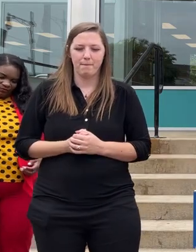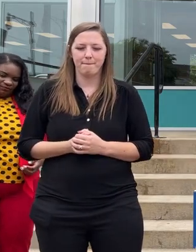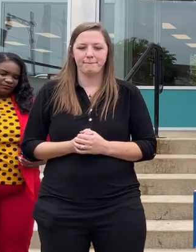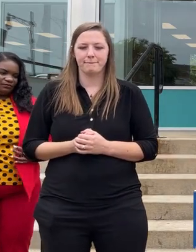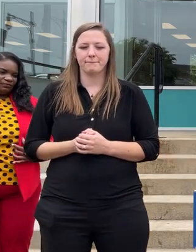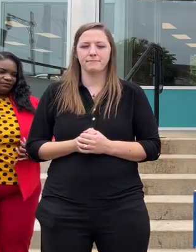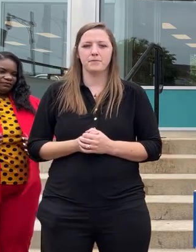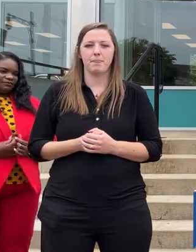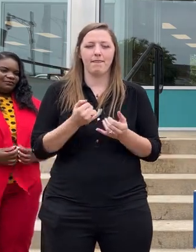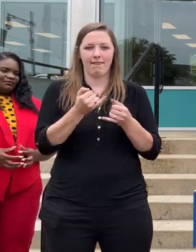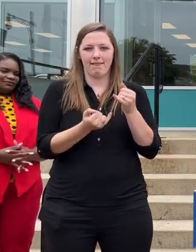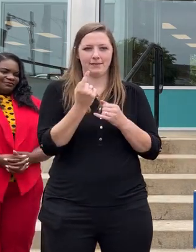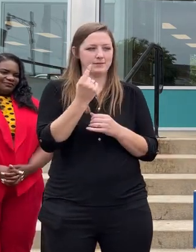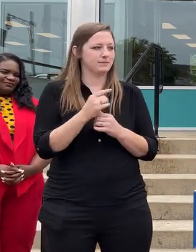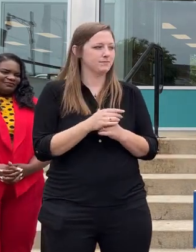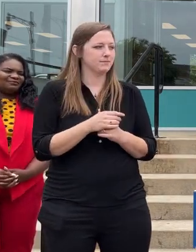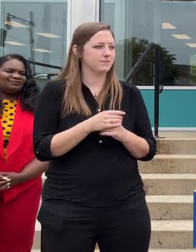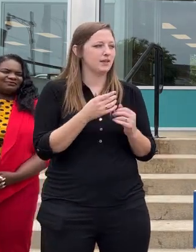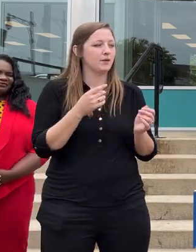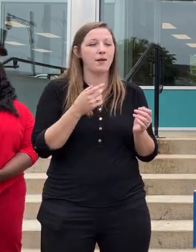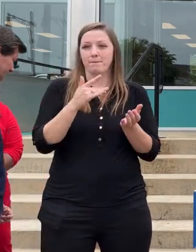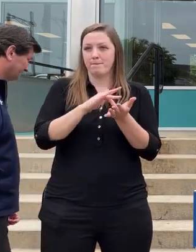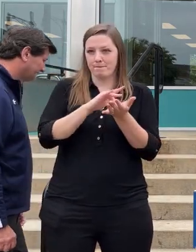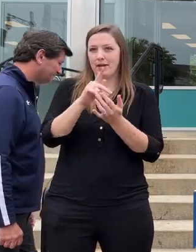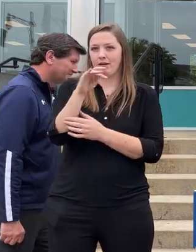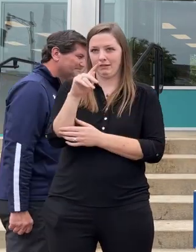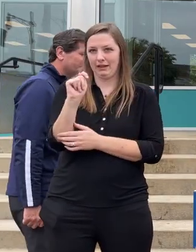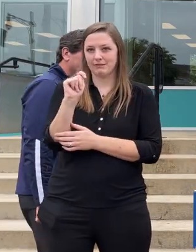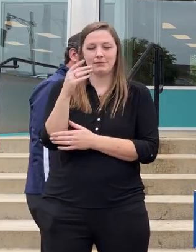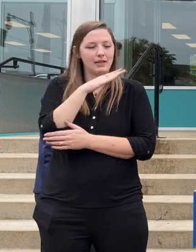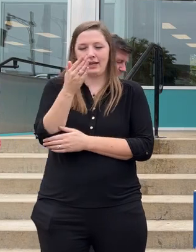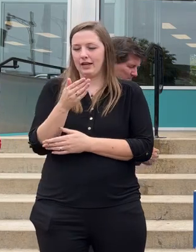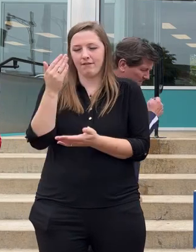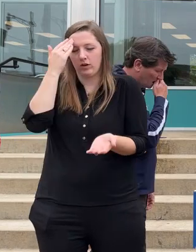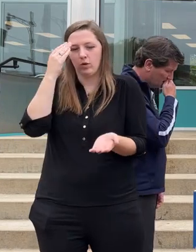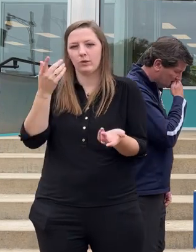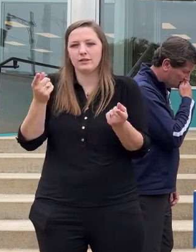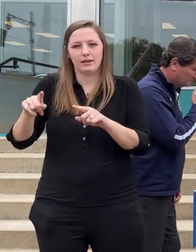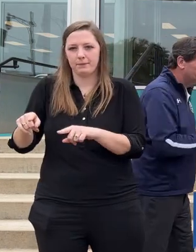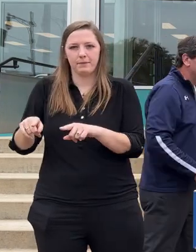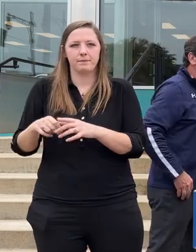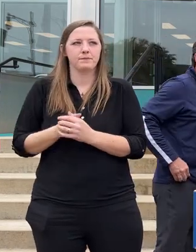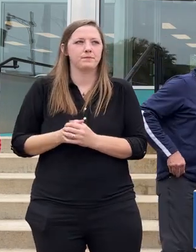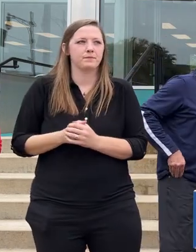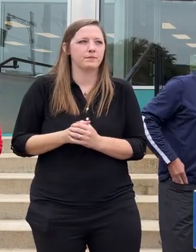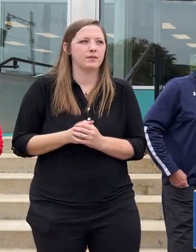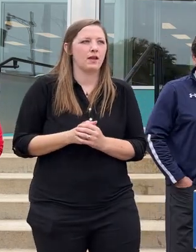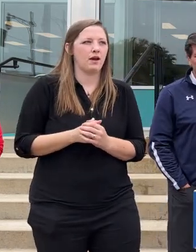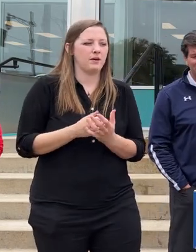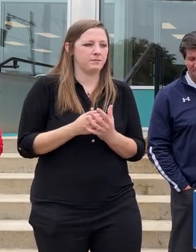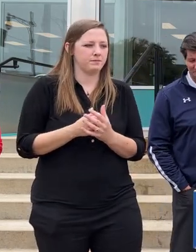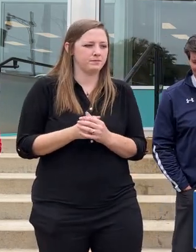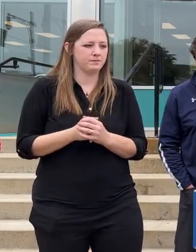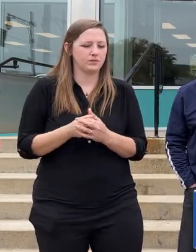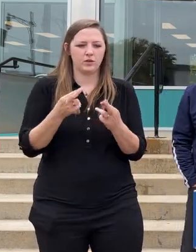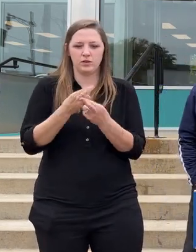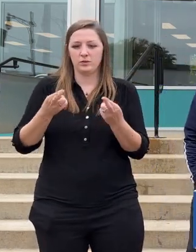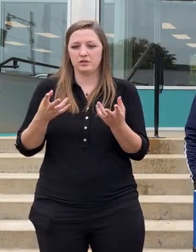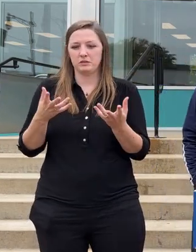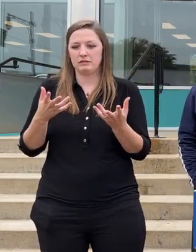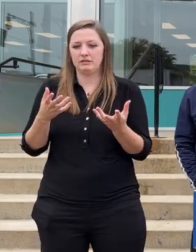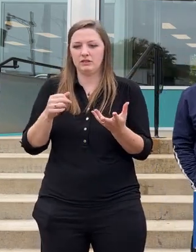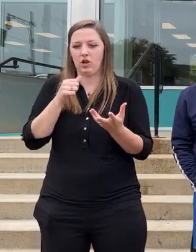And lo and behold, we need a first aid kit. You never know what could happen to you in an event where you're cut off from everybody else, and this